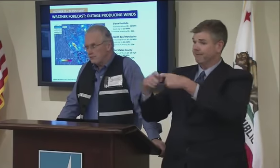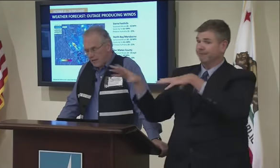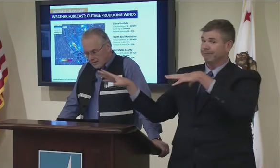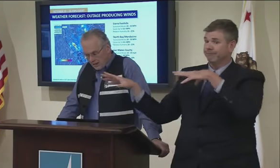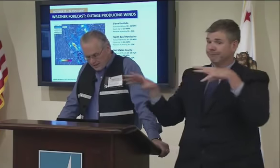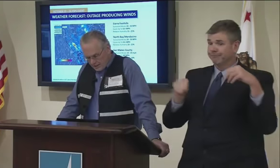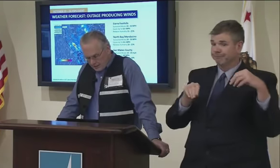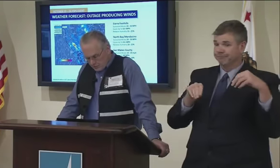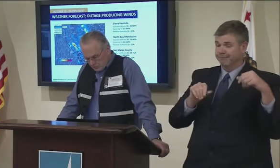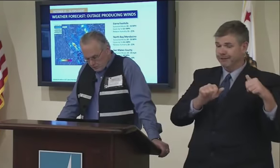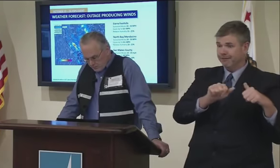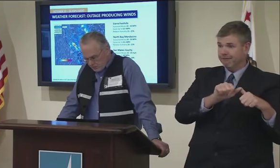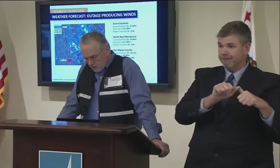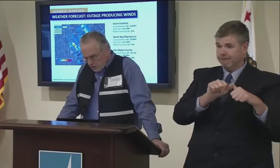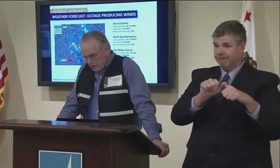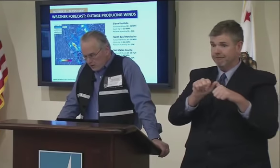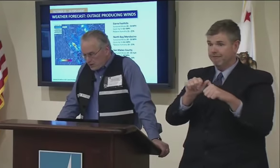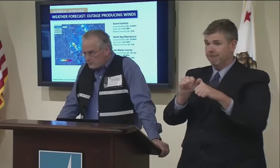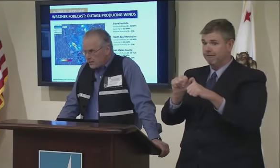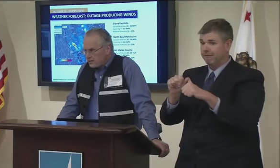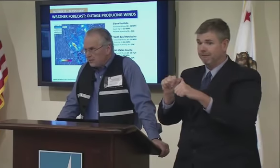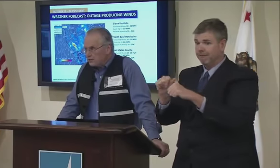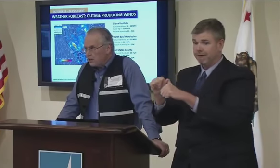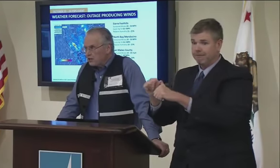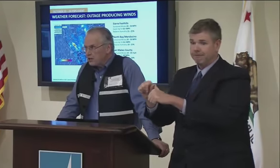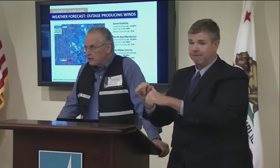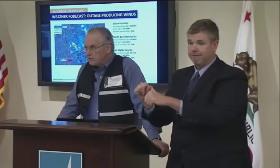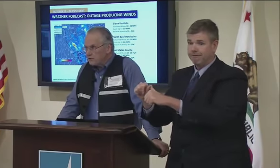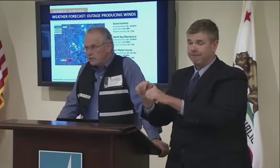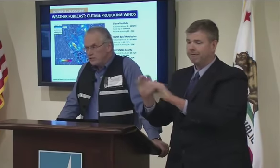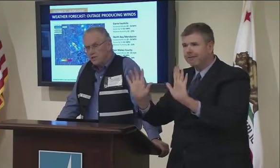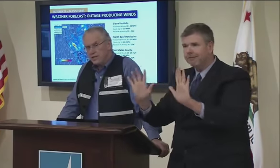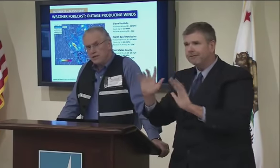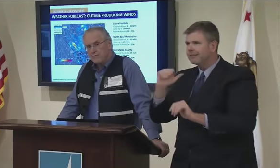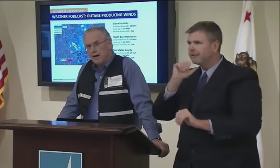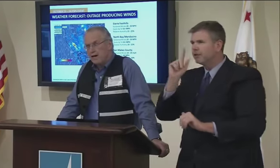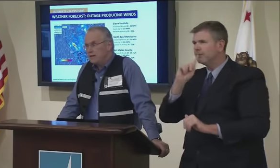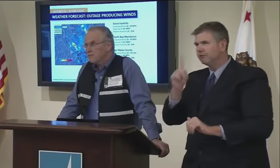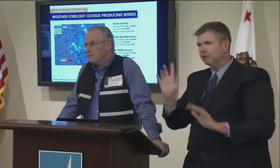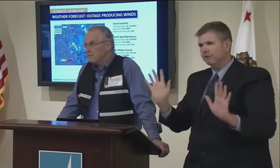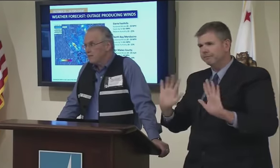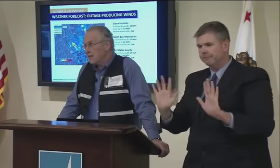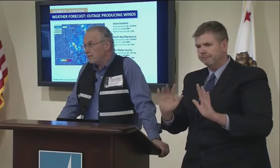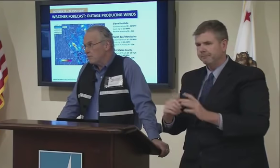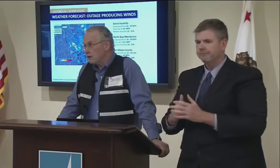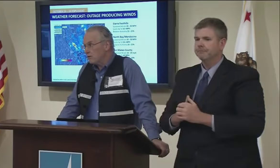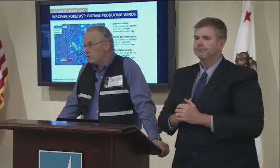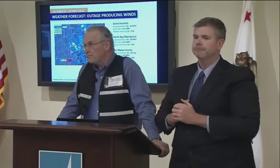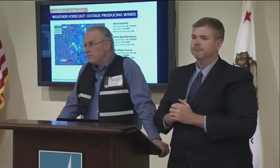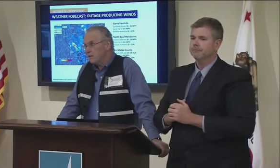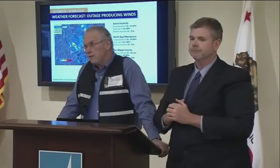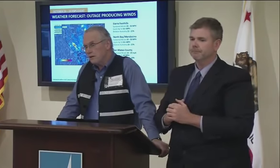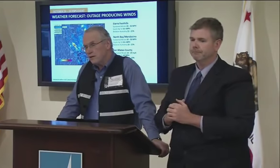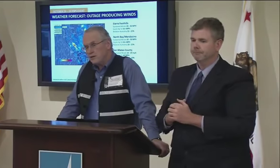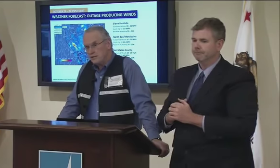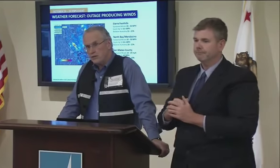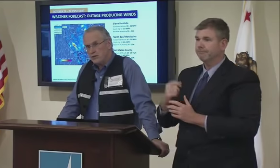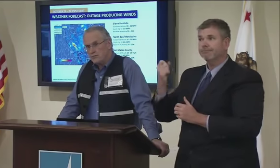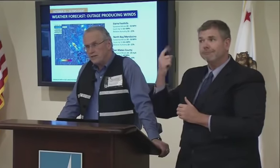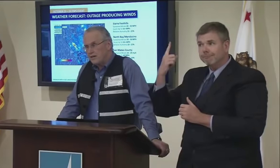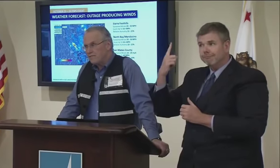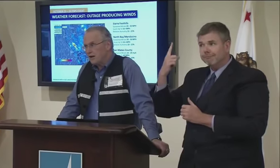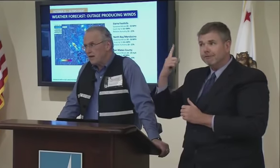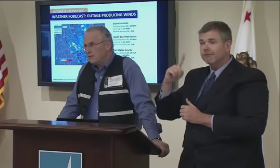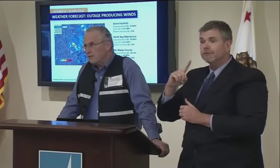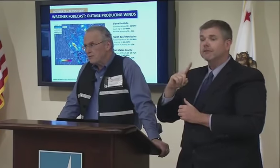let the power be out. That is not true. We expect to have the all clear in most of this area by midday tomorrow. I think in